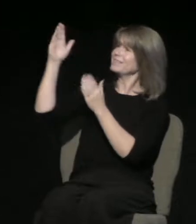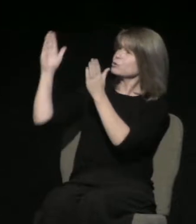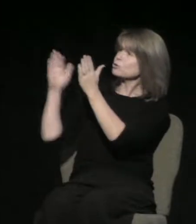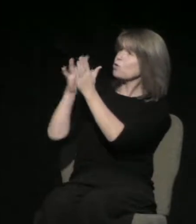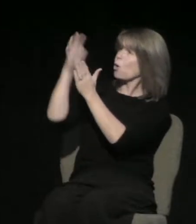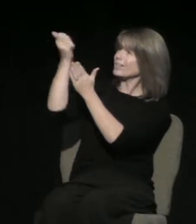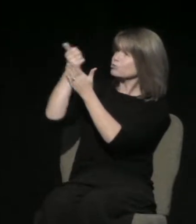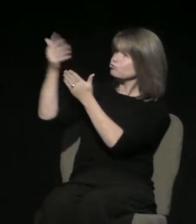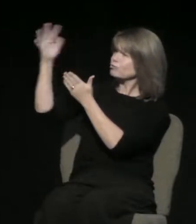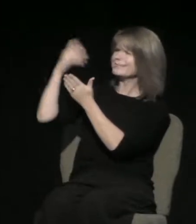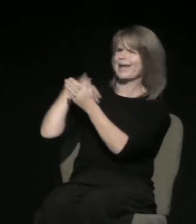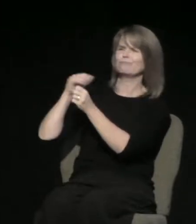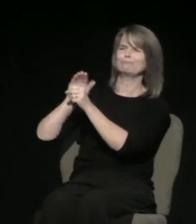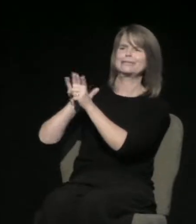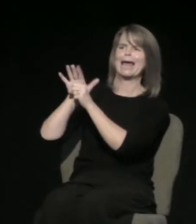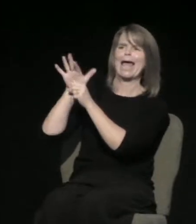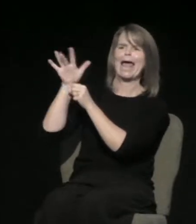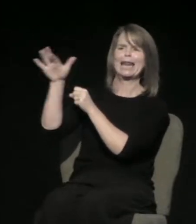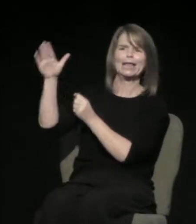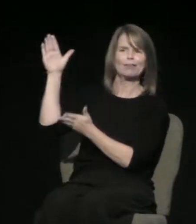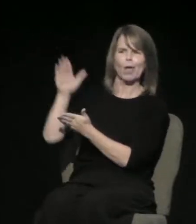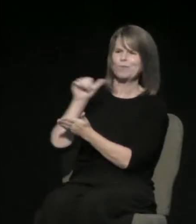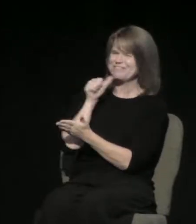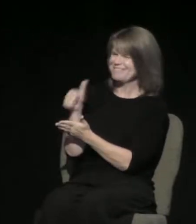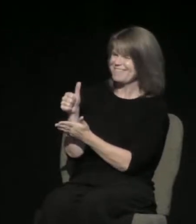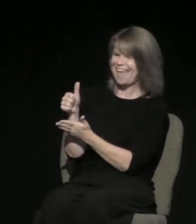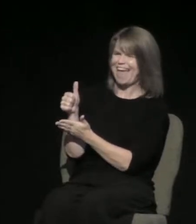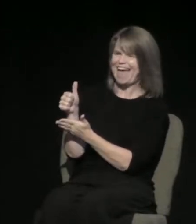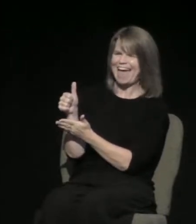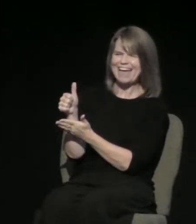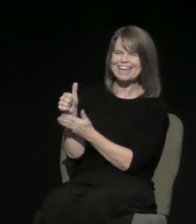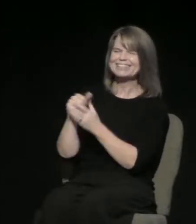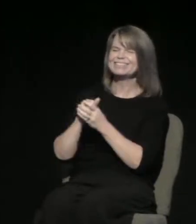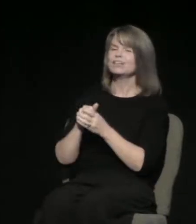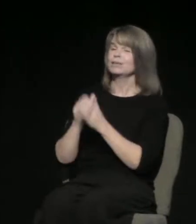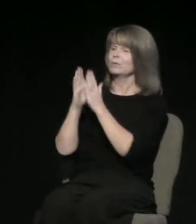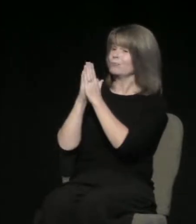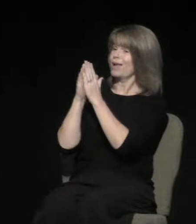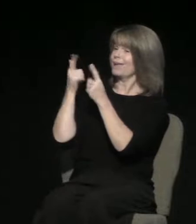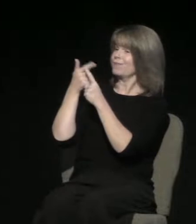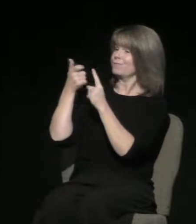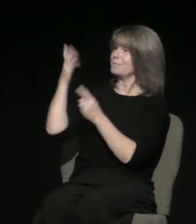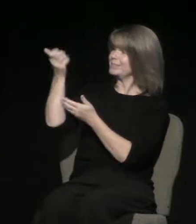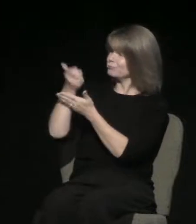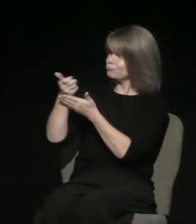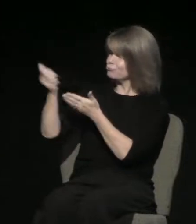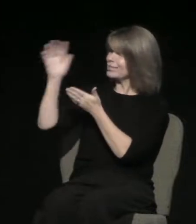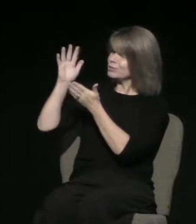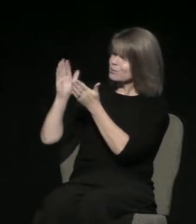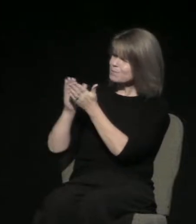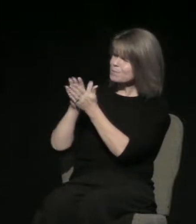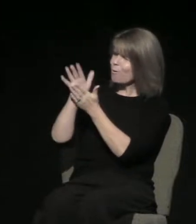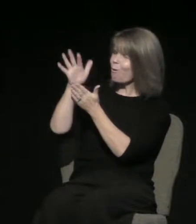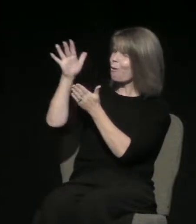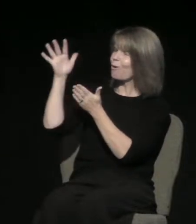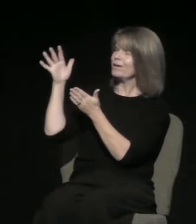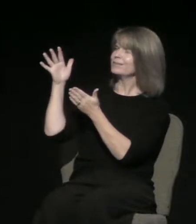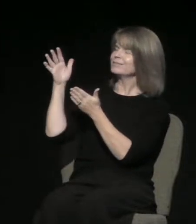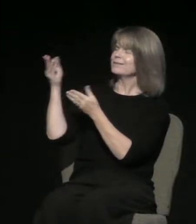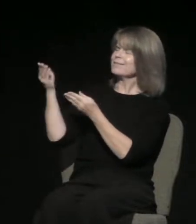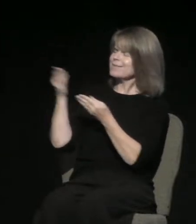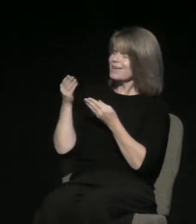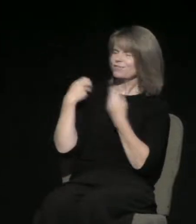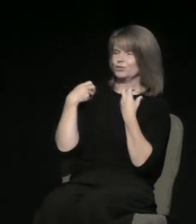Riches Of which He has Plenty He's Not Running Low I pray That out Of his Glorious Riches He may